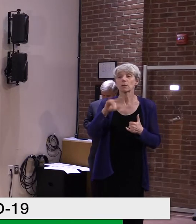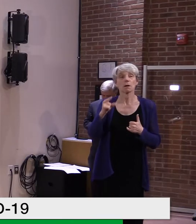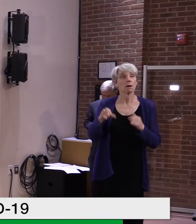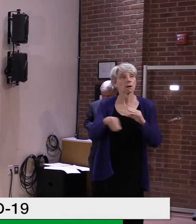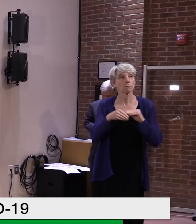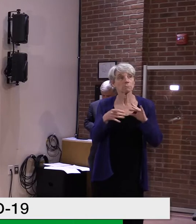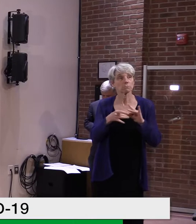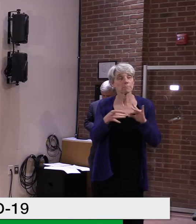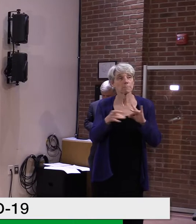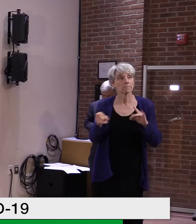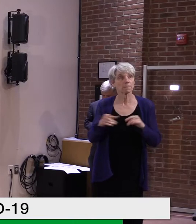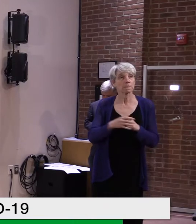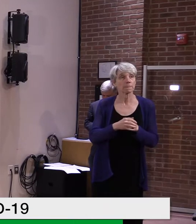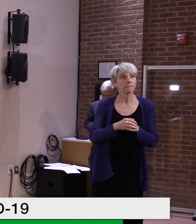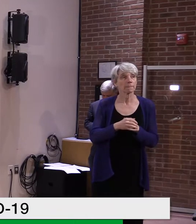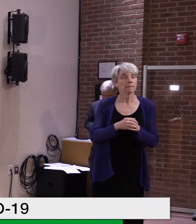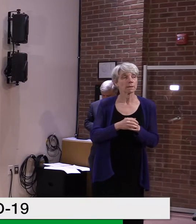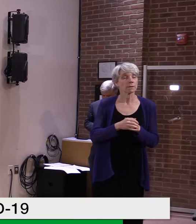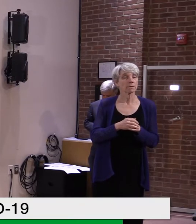on this?